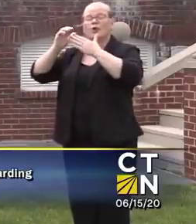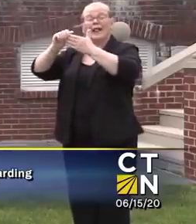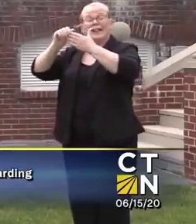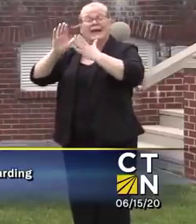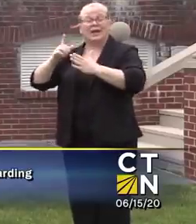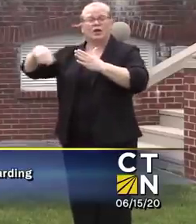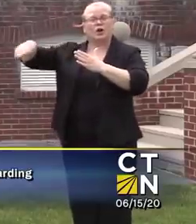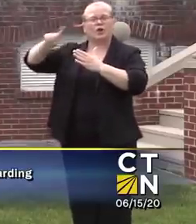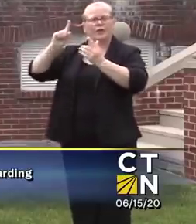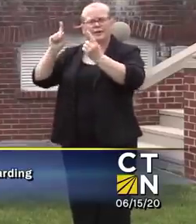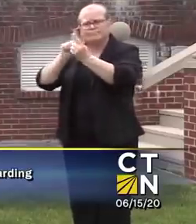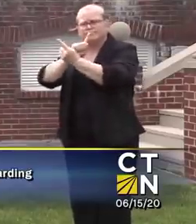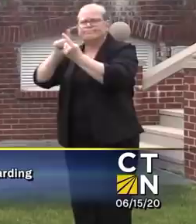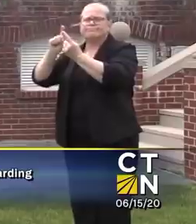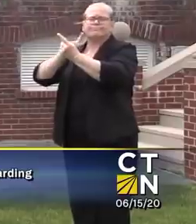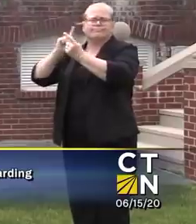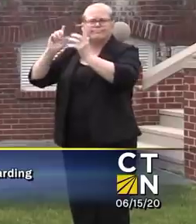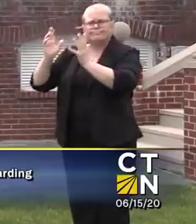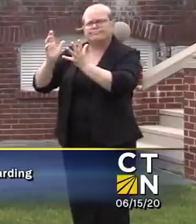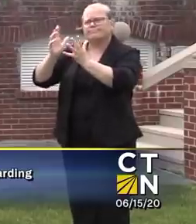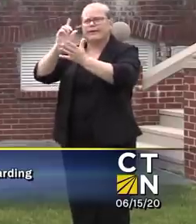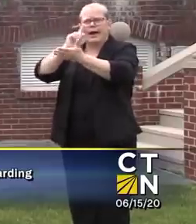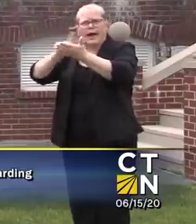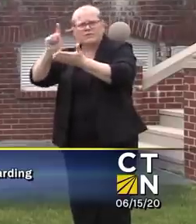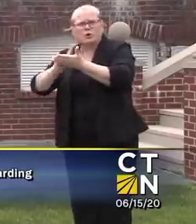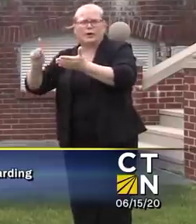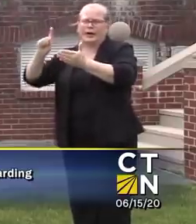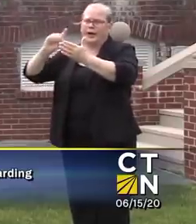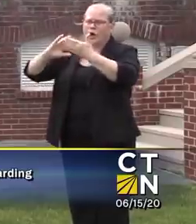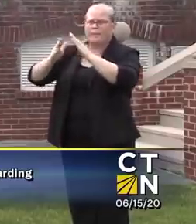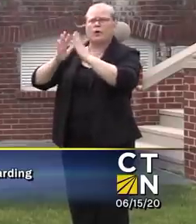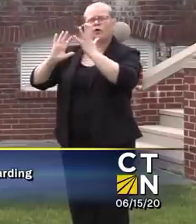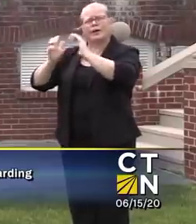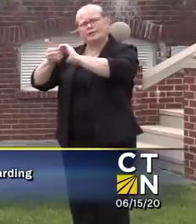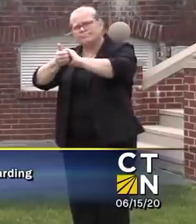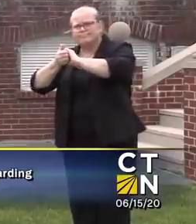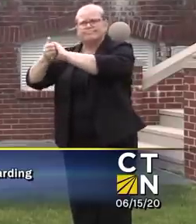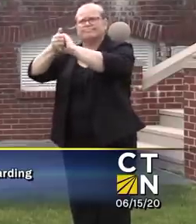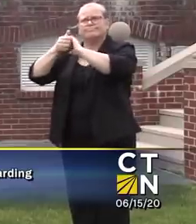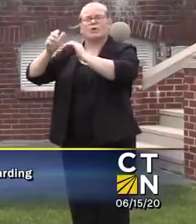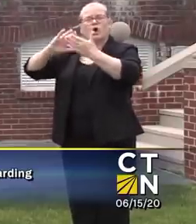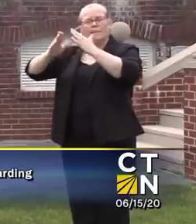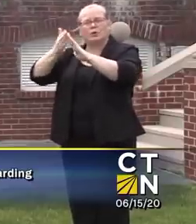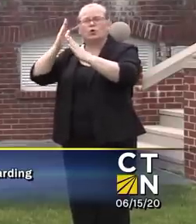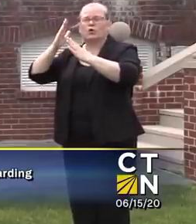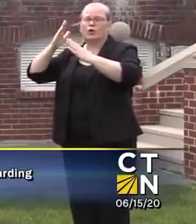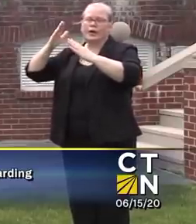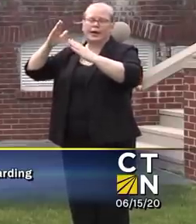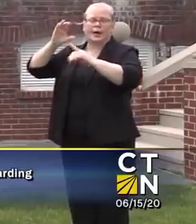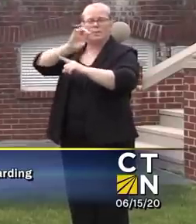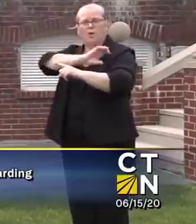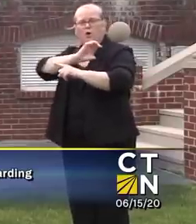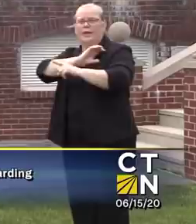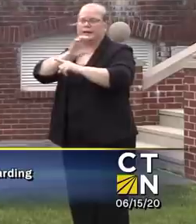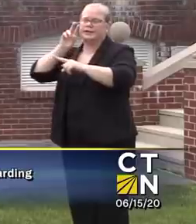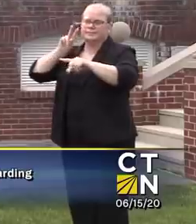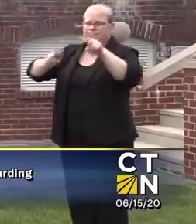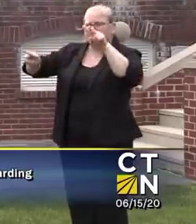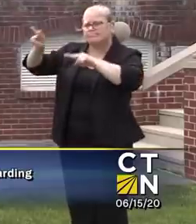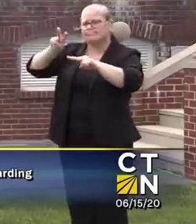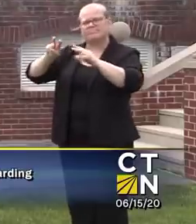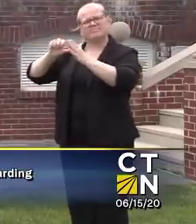able to maintain a good, close relationship with the community. Community policing, emphasize the word